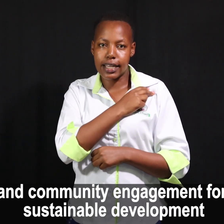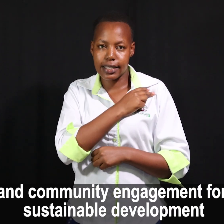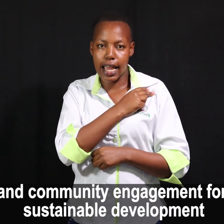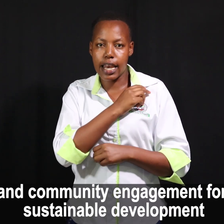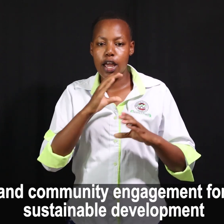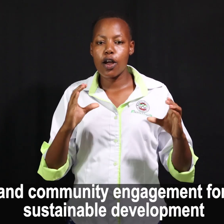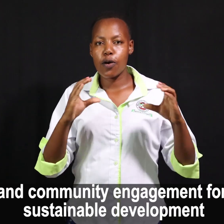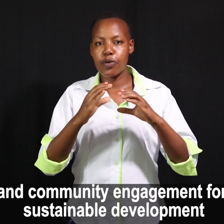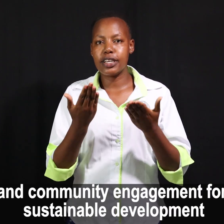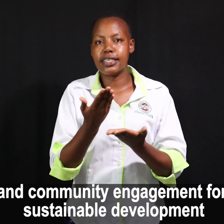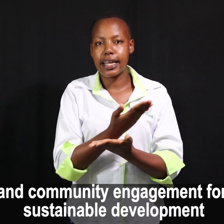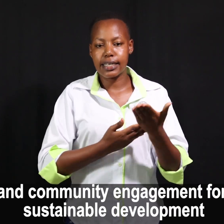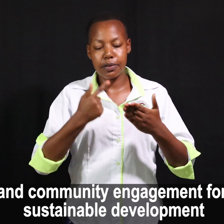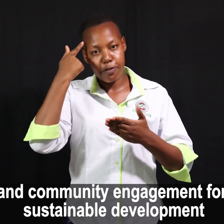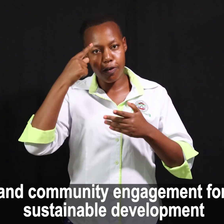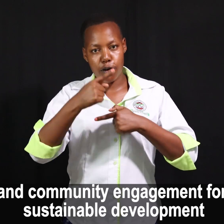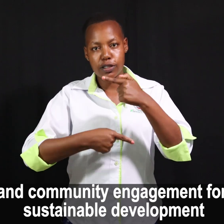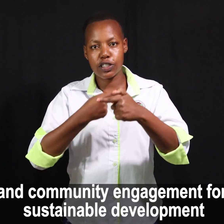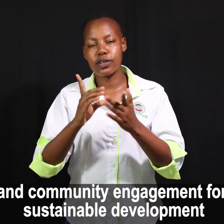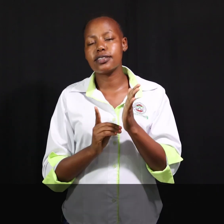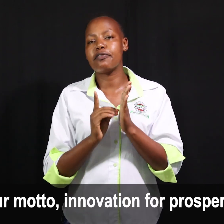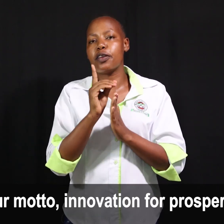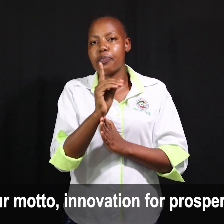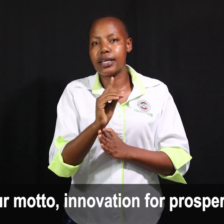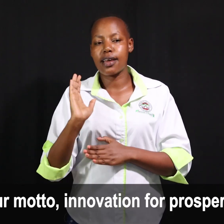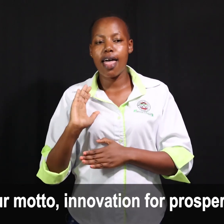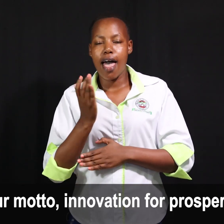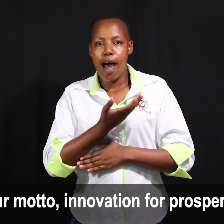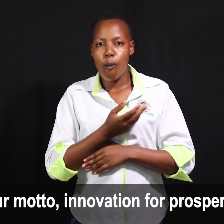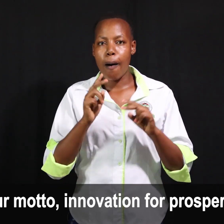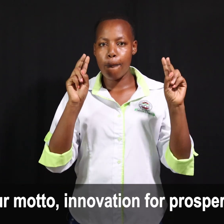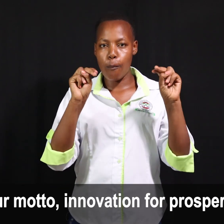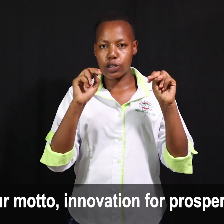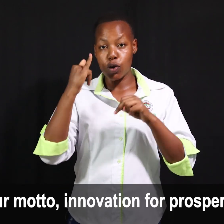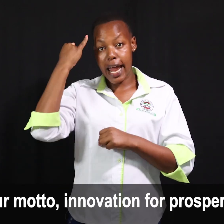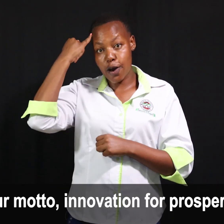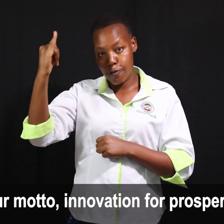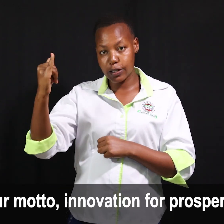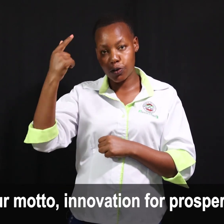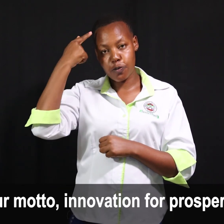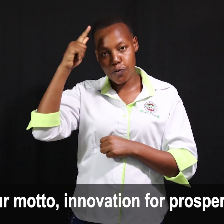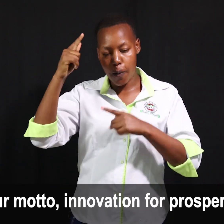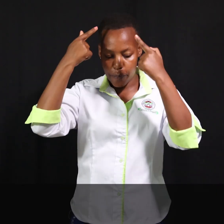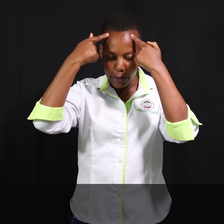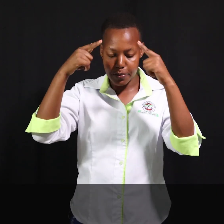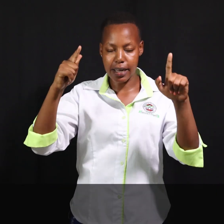community engagement for sustainable development. Our motto, innovation for prosperity.